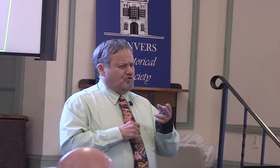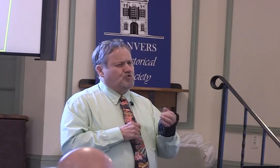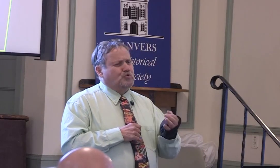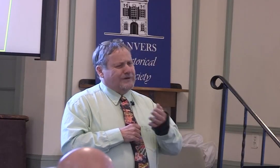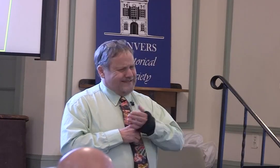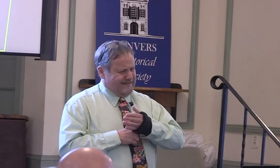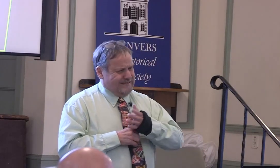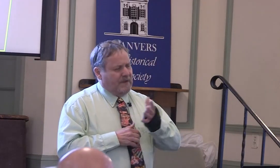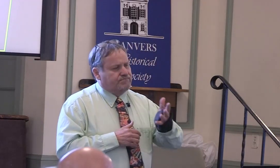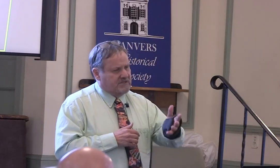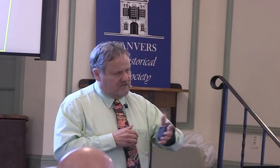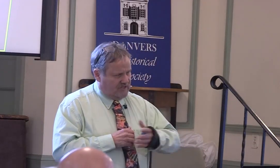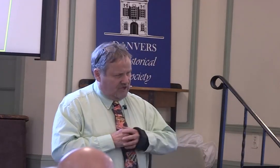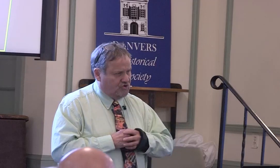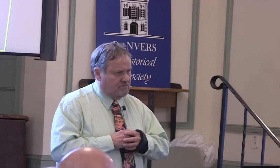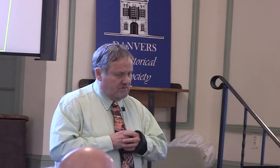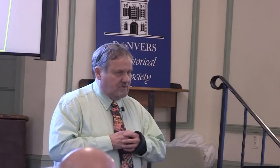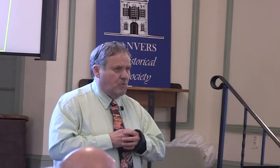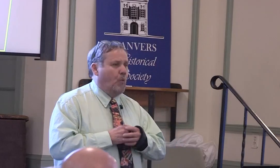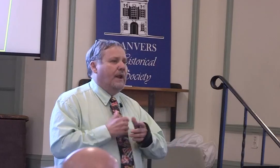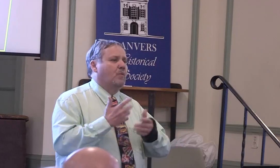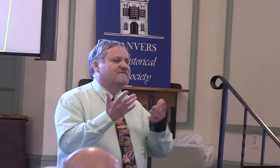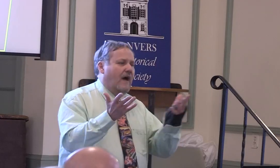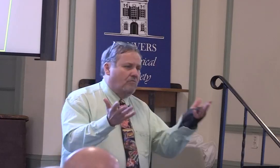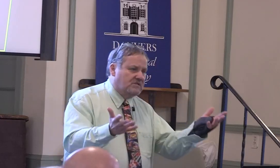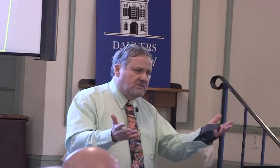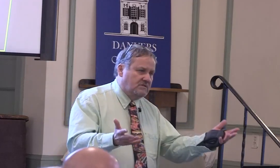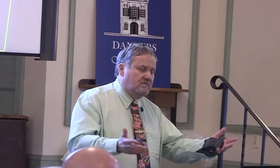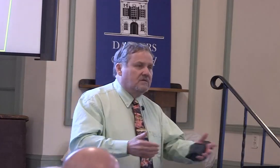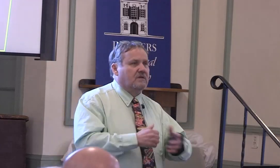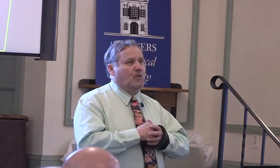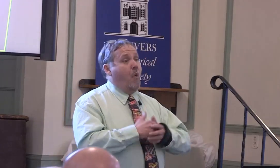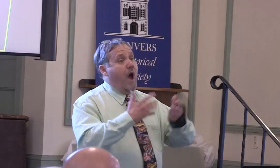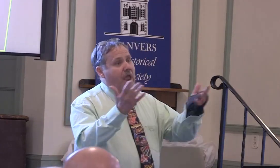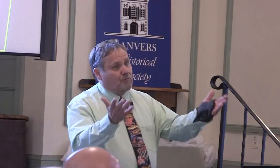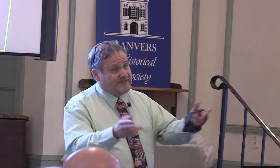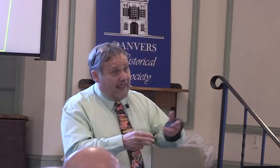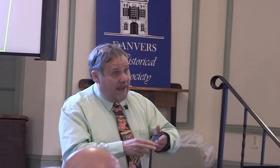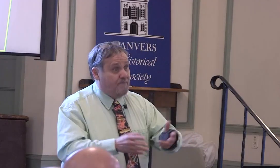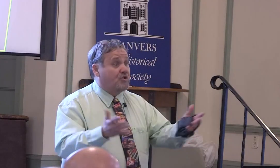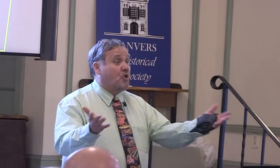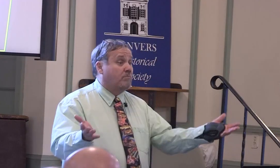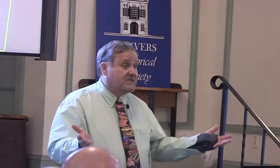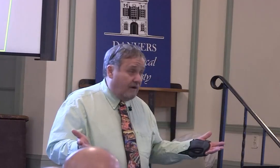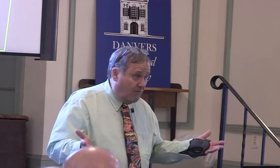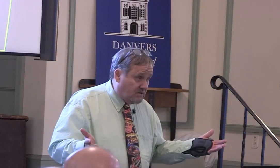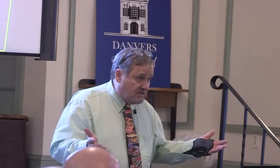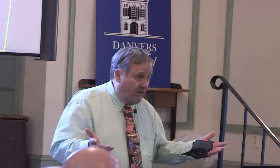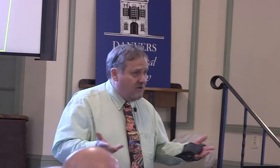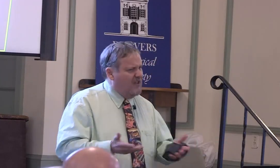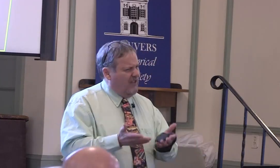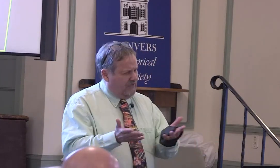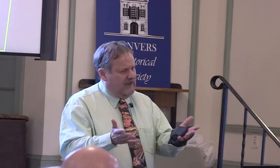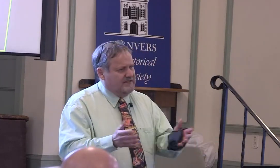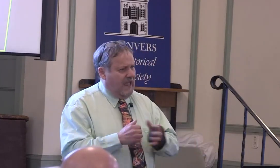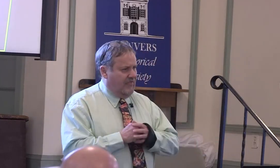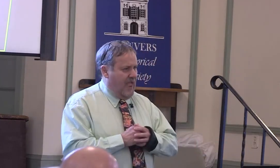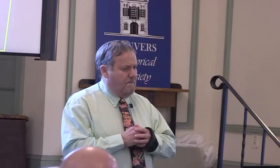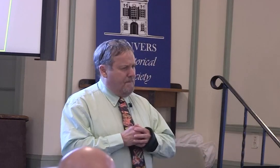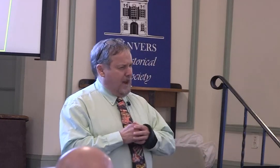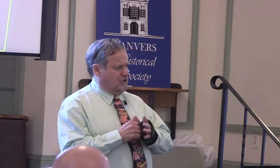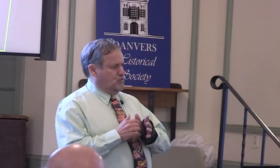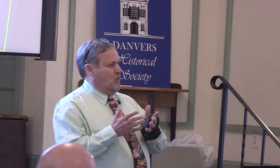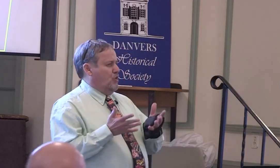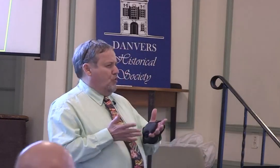Thompson House, you will see in my presentation when it was founded, why it was named the Thompson House, things